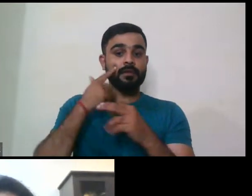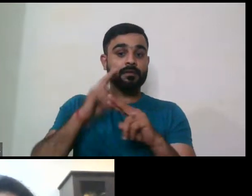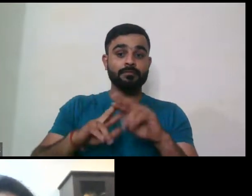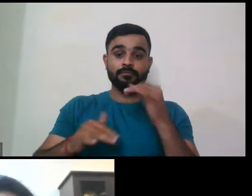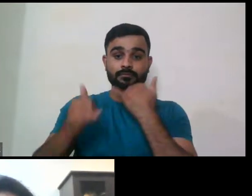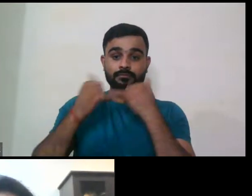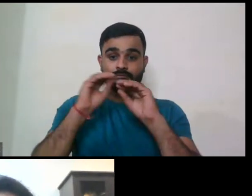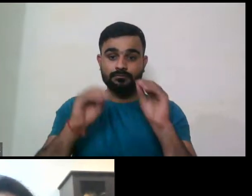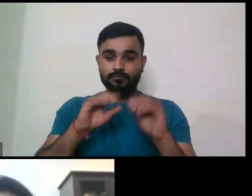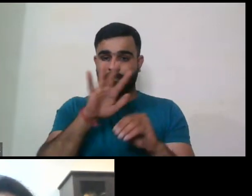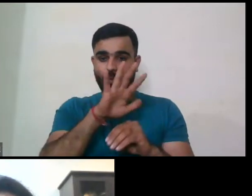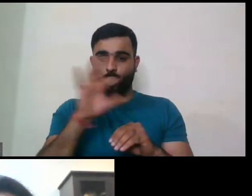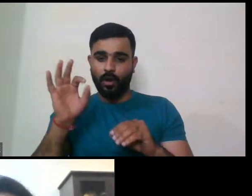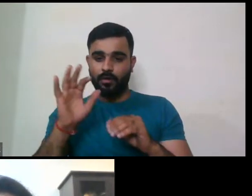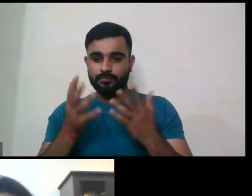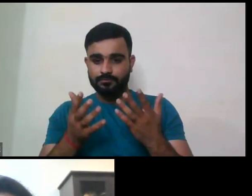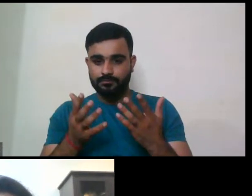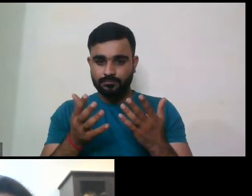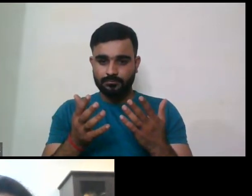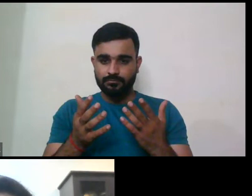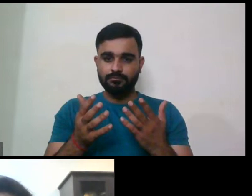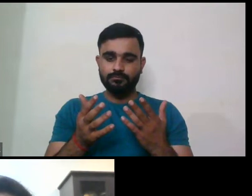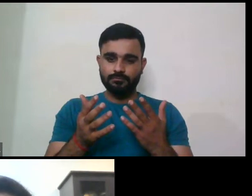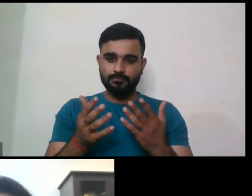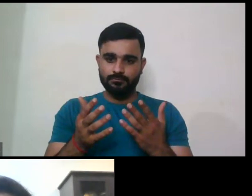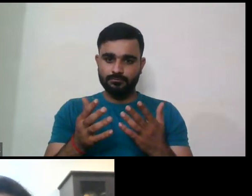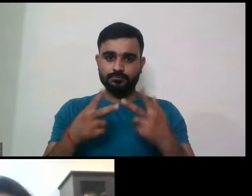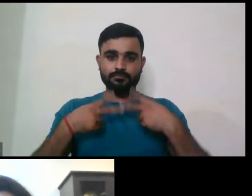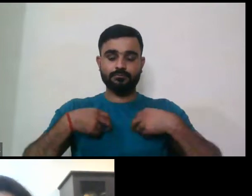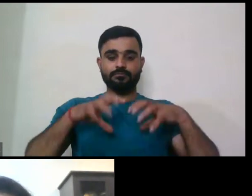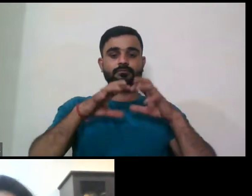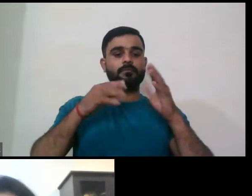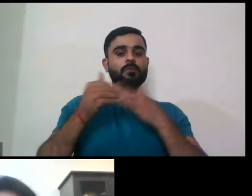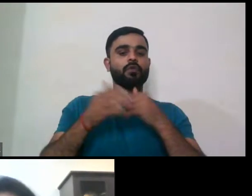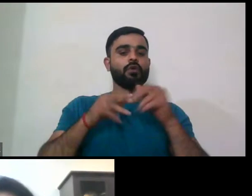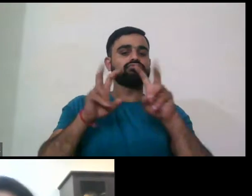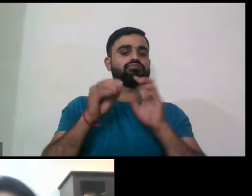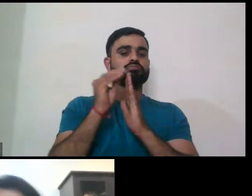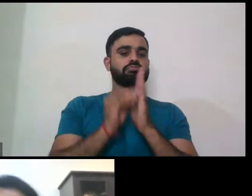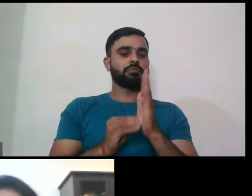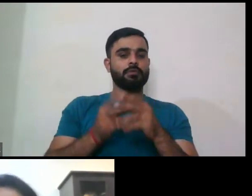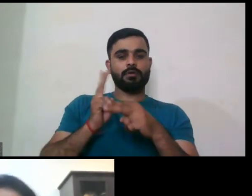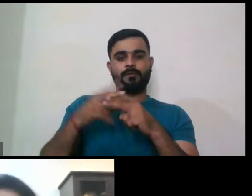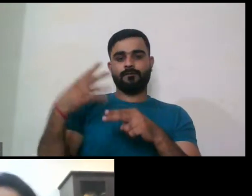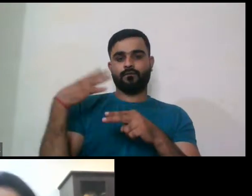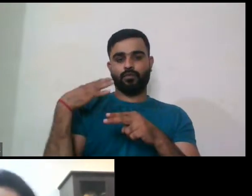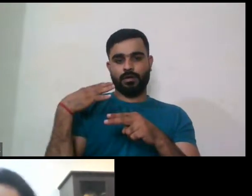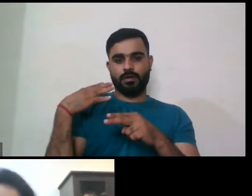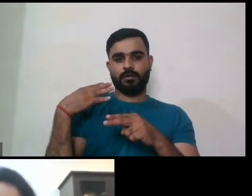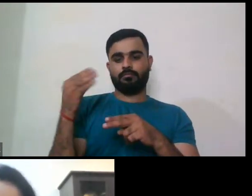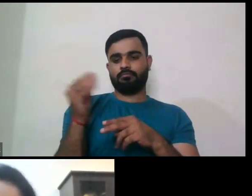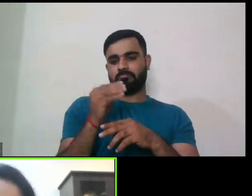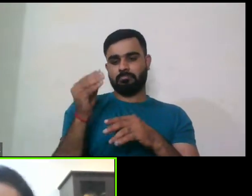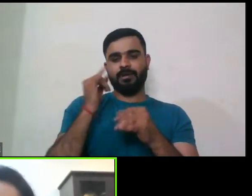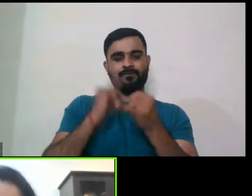about 500 odd constitution bench matters that are pending before the courts, something Main along those lines. connected. Yeah, but